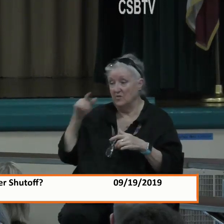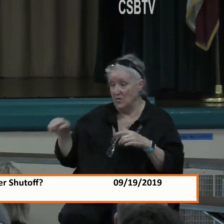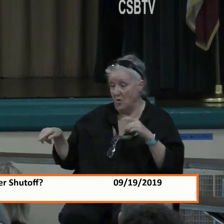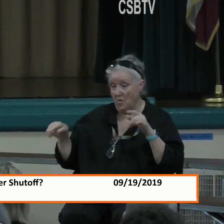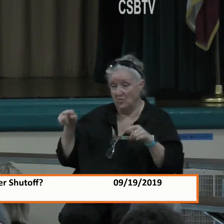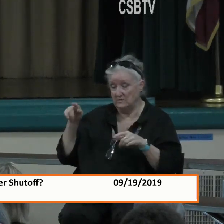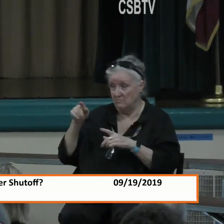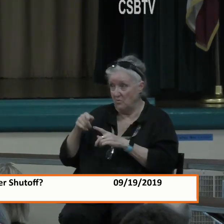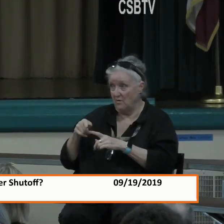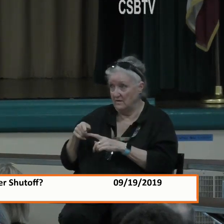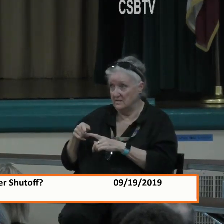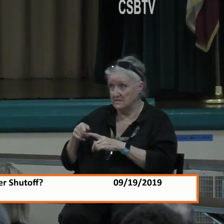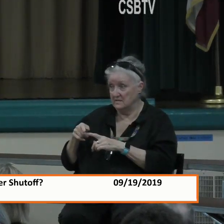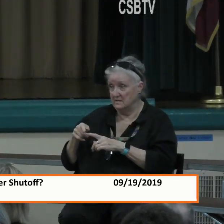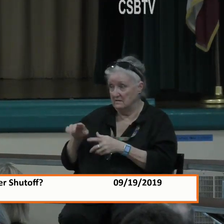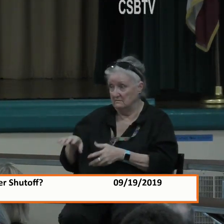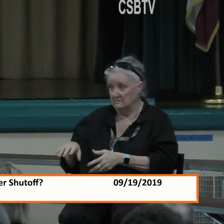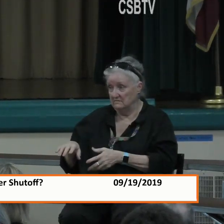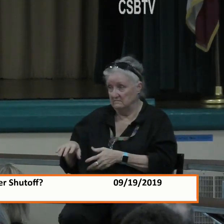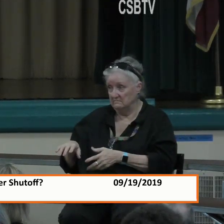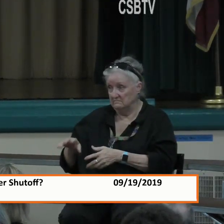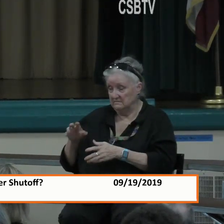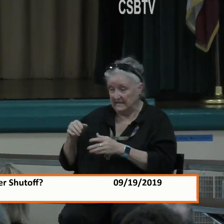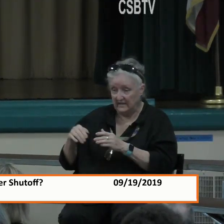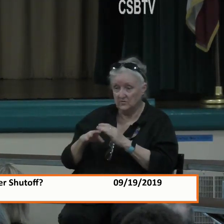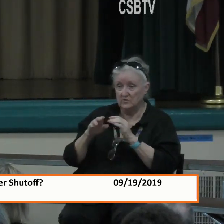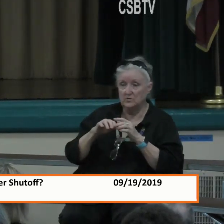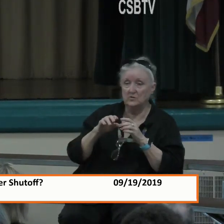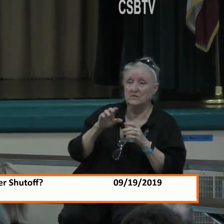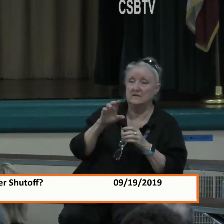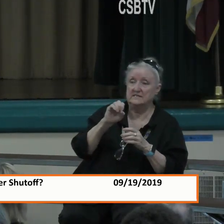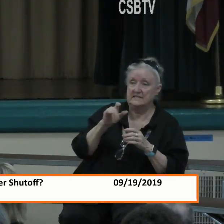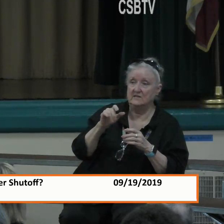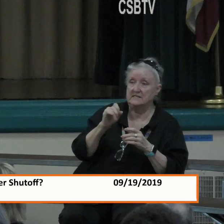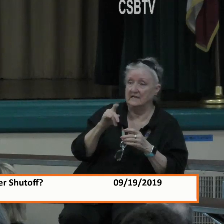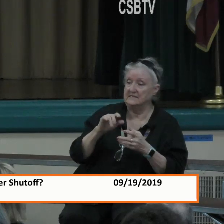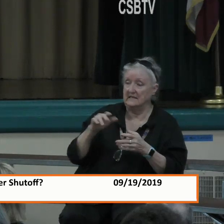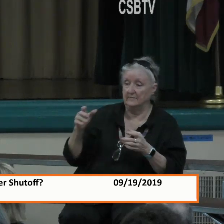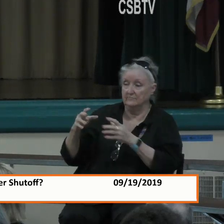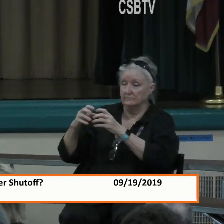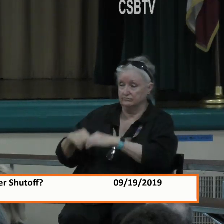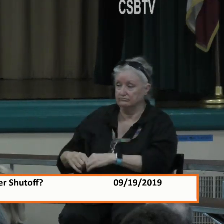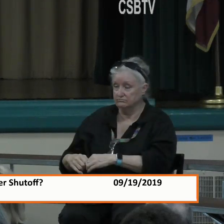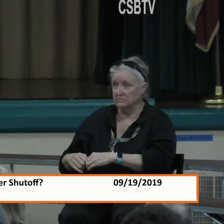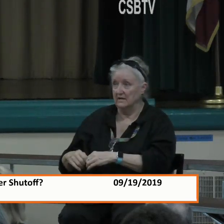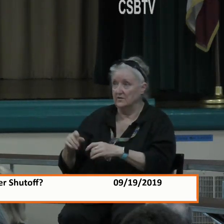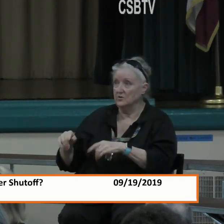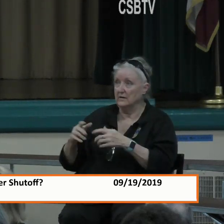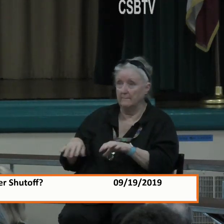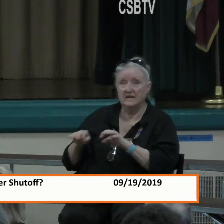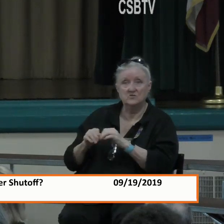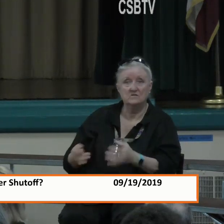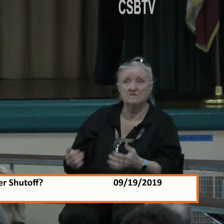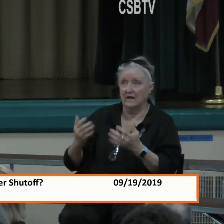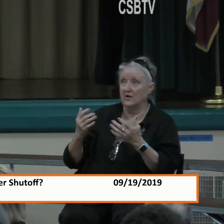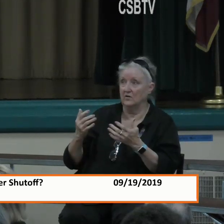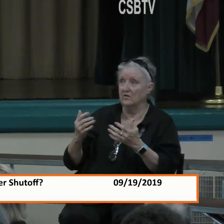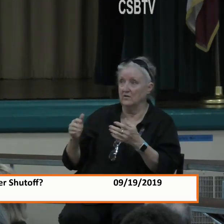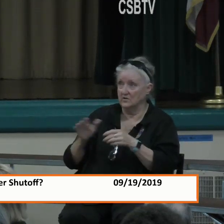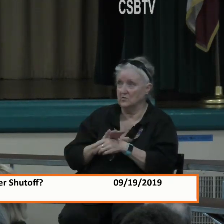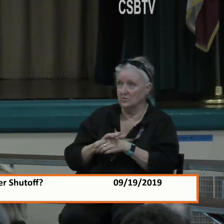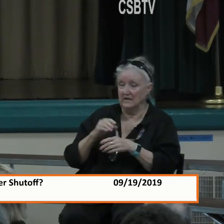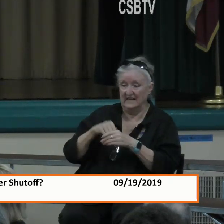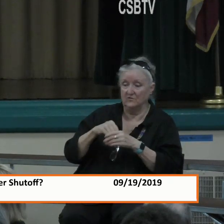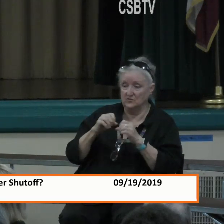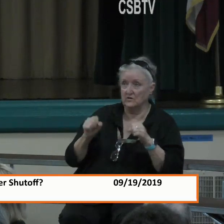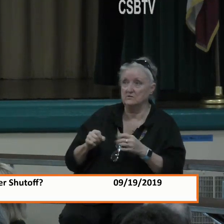points of entry to those cell sites is down, so for instance during a major fire, the total infrastructure